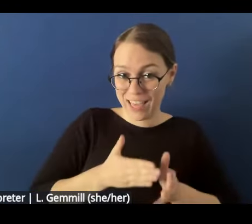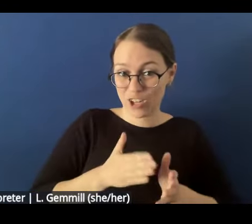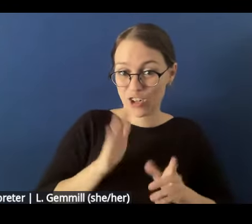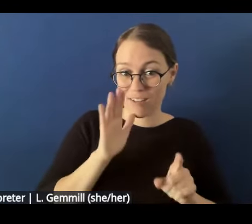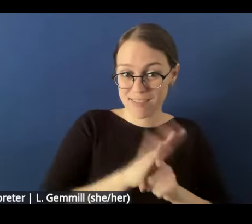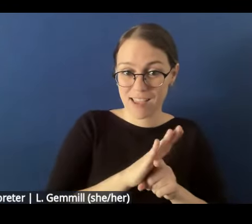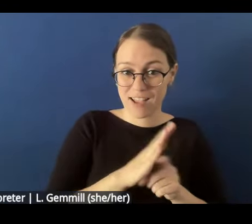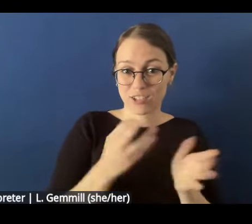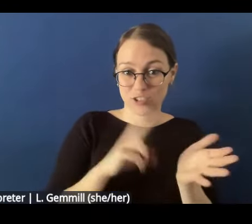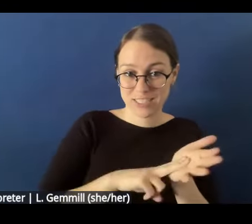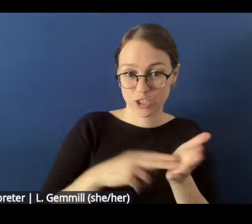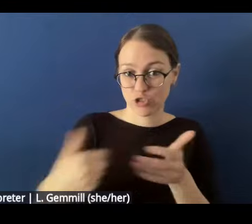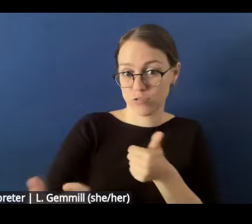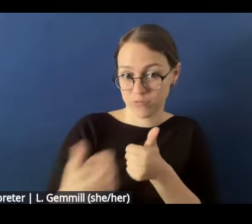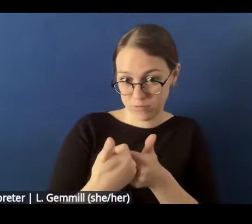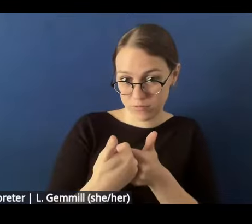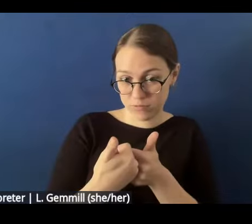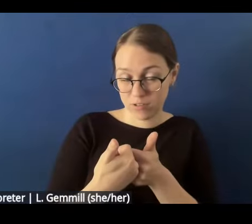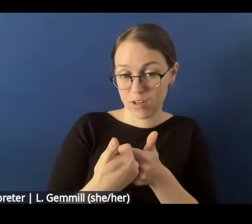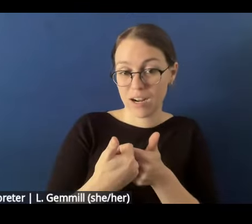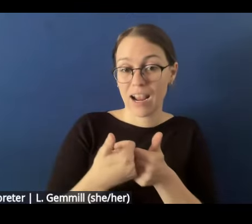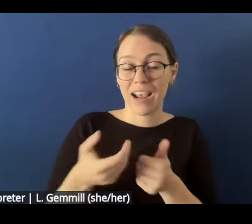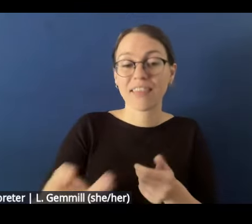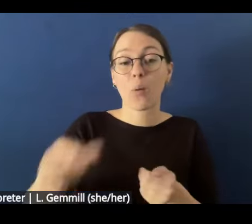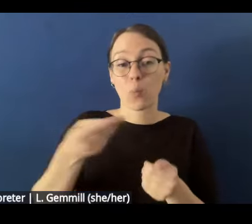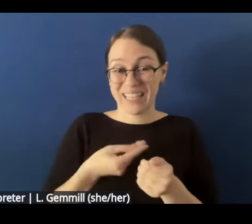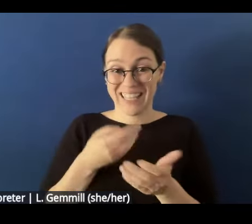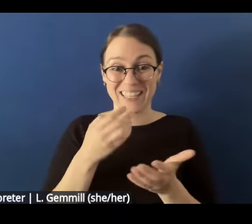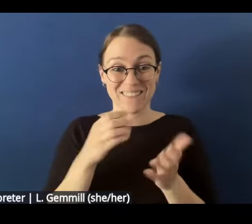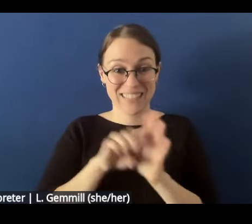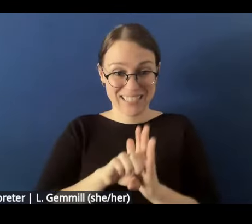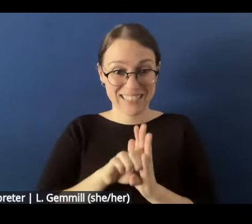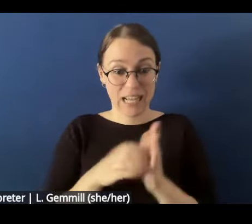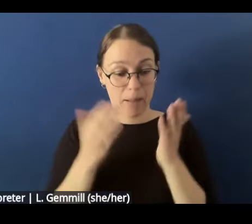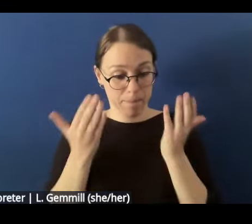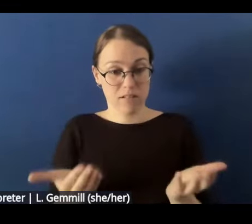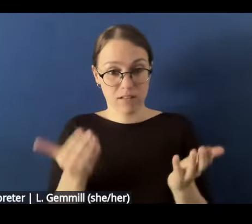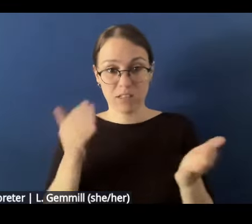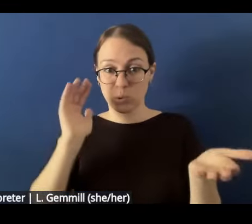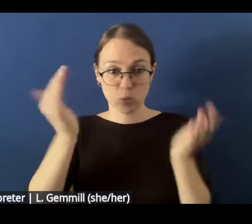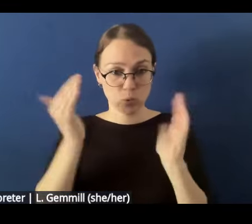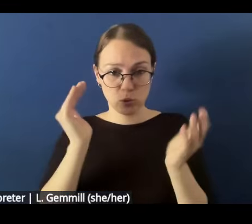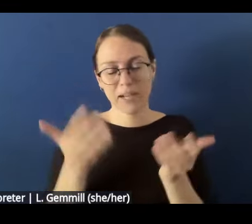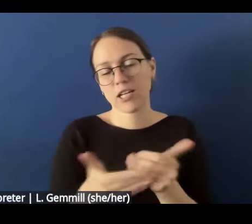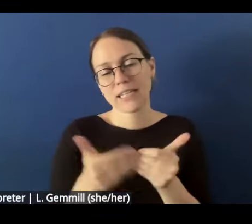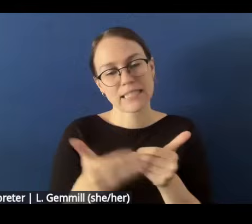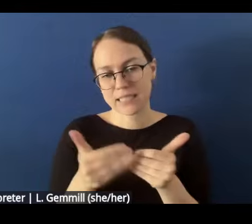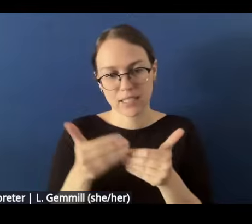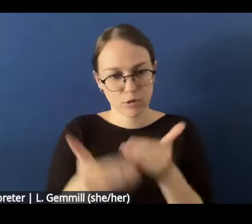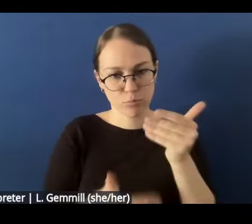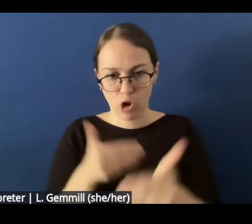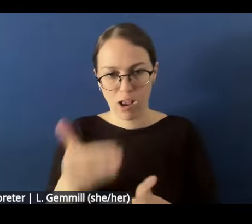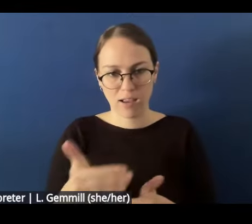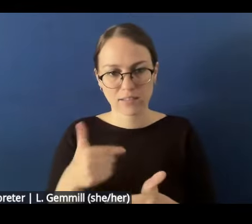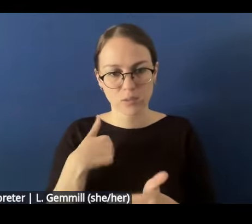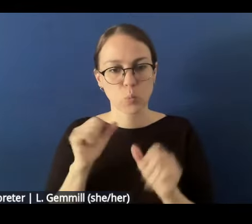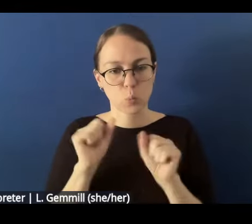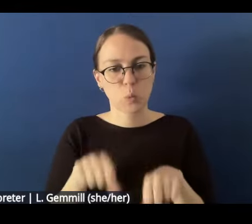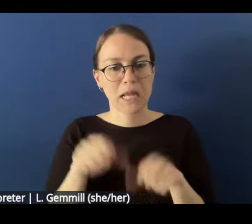we get an exemplar provided to us, that's easy, right? If you get a sample, we've got petition signature exemplar, that's easy to say, does this match, yes or